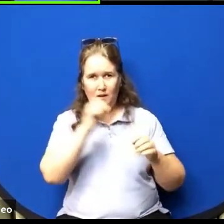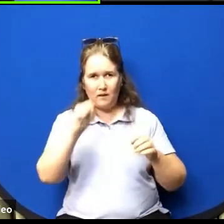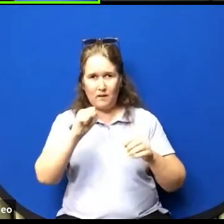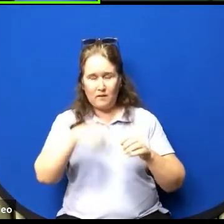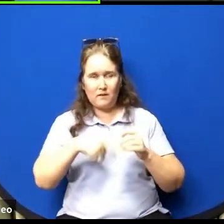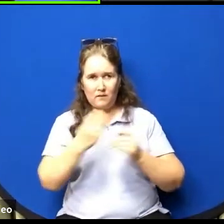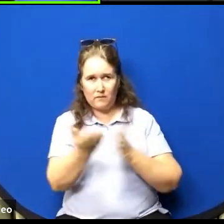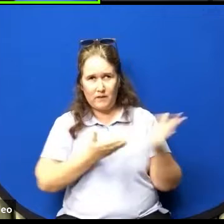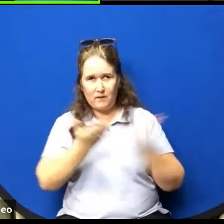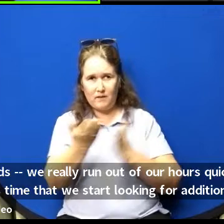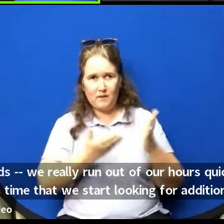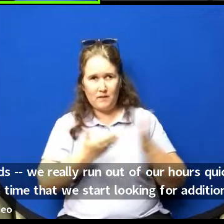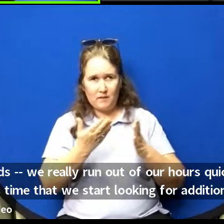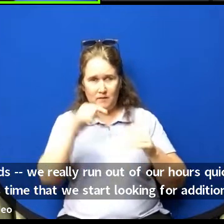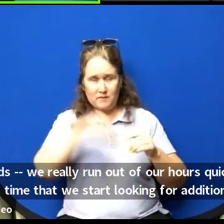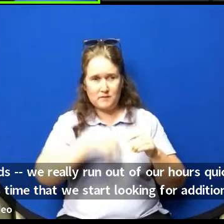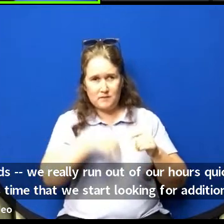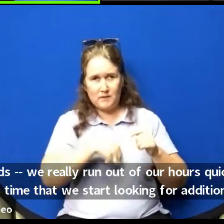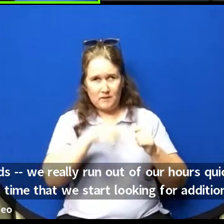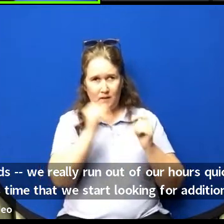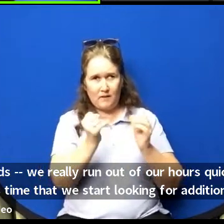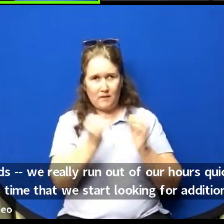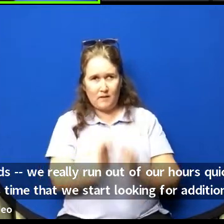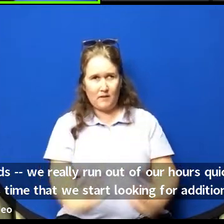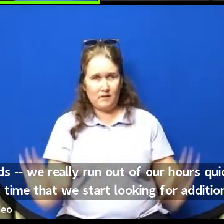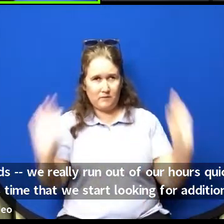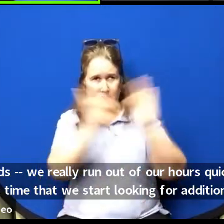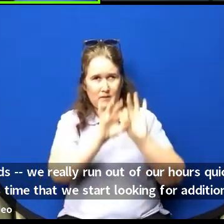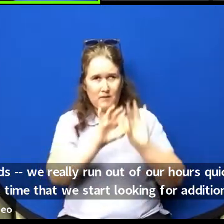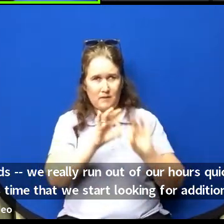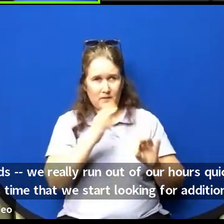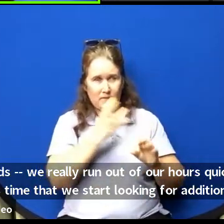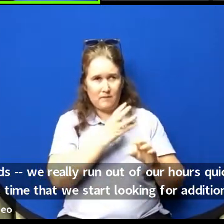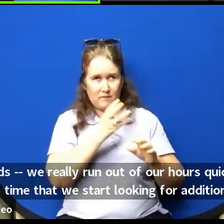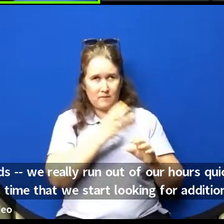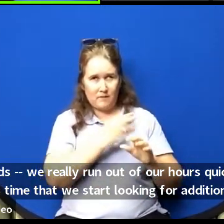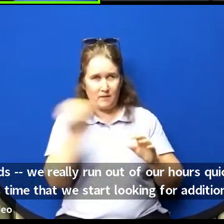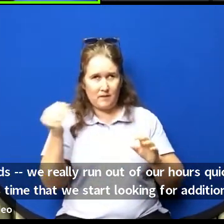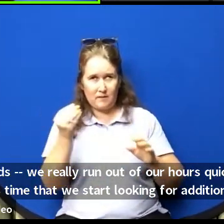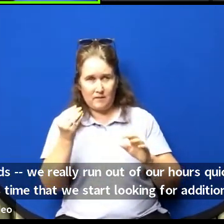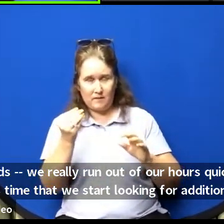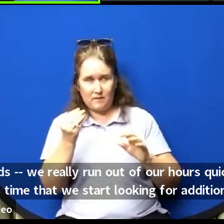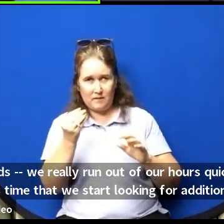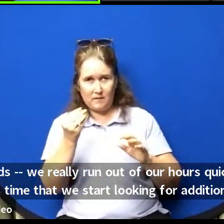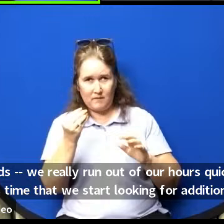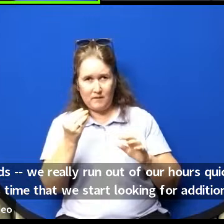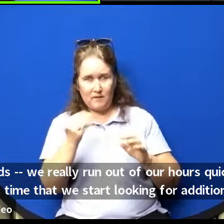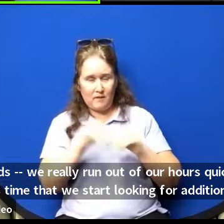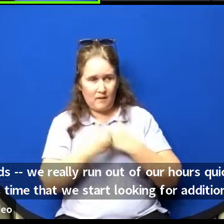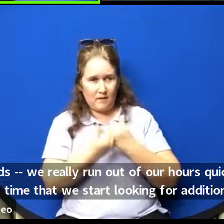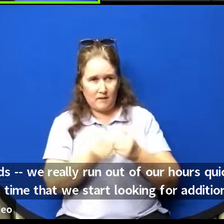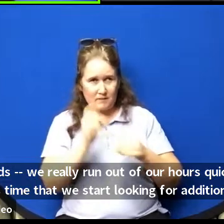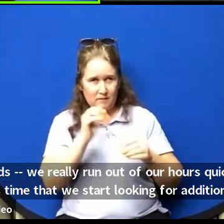like grant funds, in order to hire more SSPs